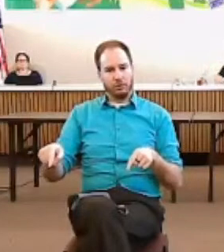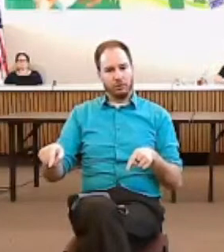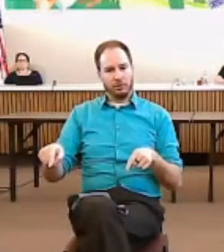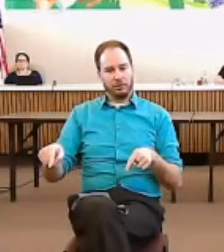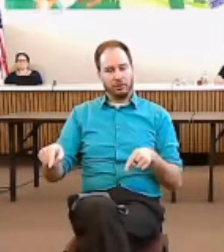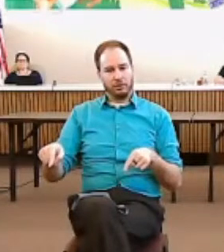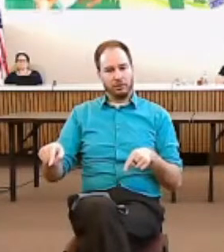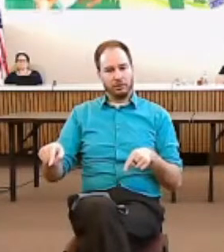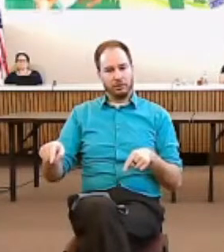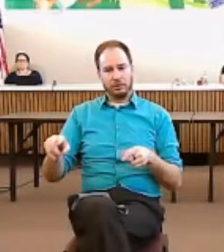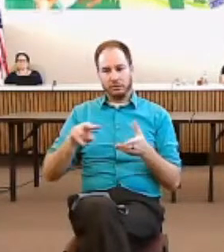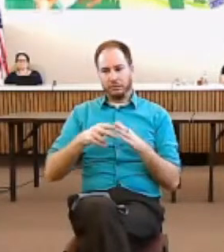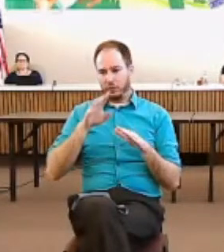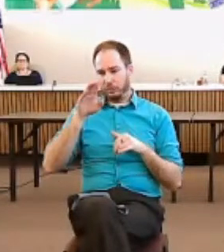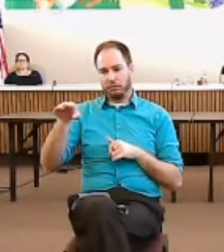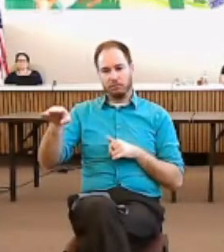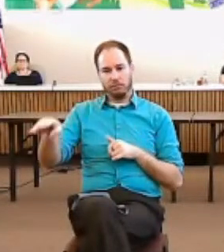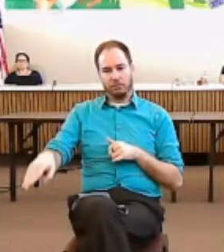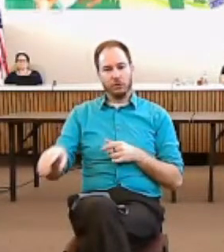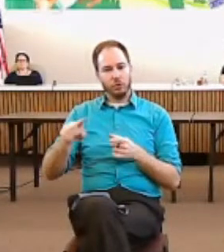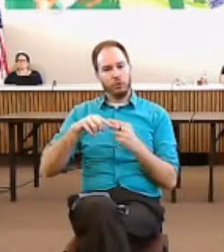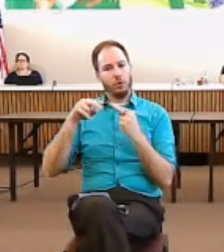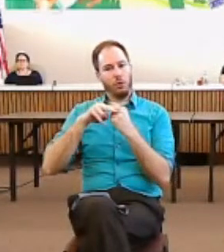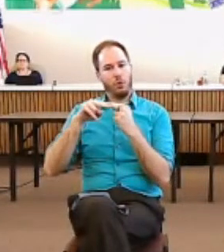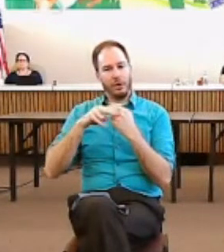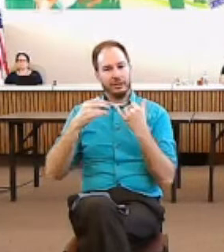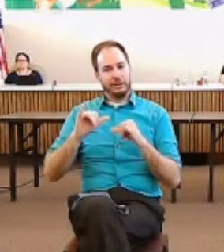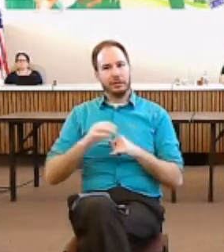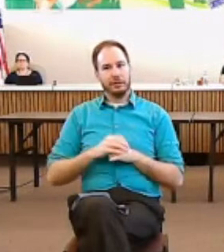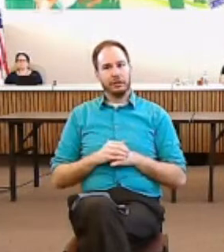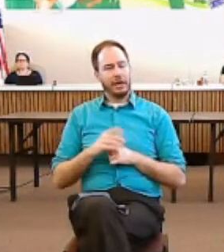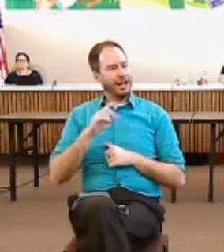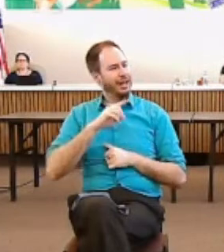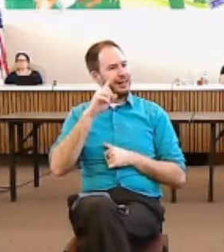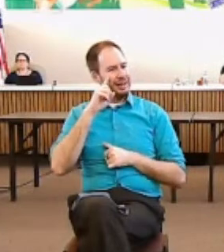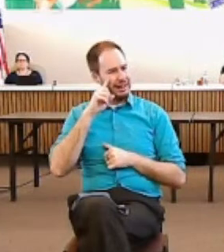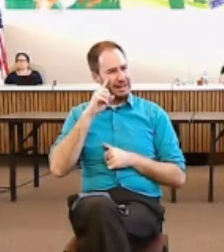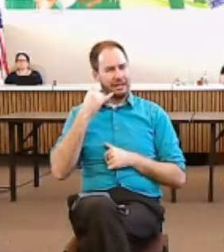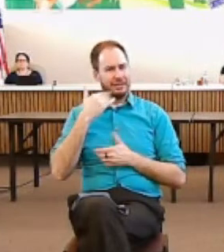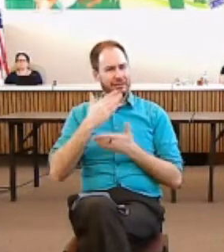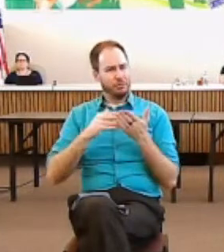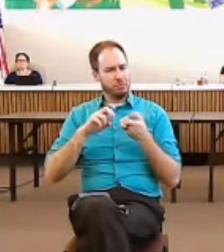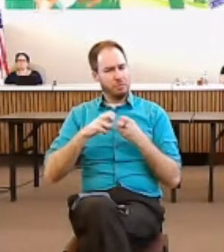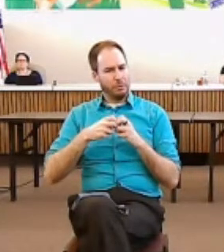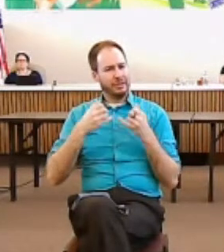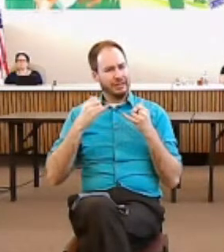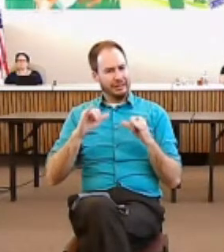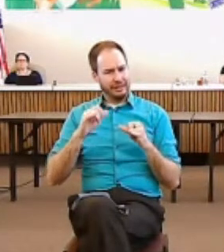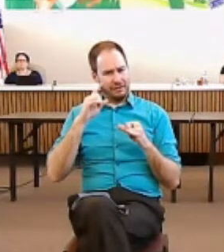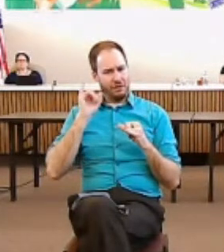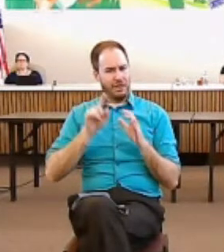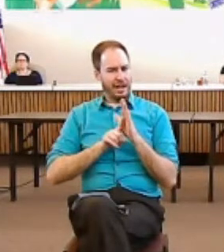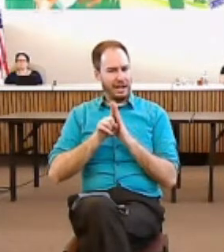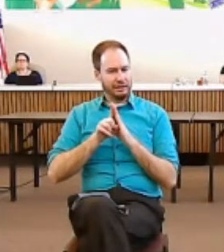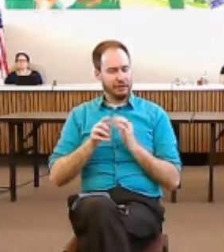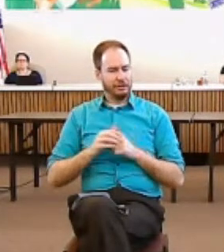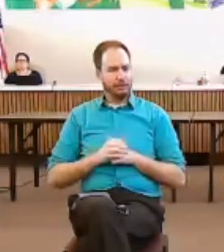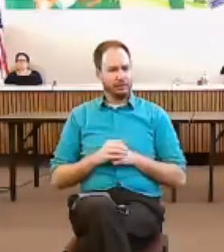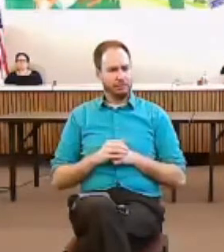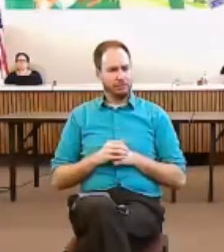down, down. you're probably hitting the throughway. I think there could be a problem with that.